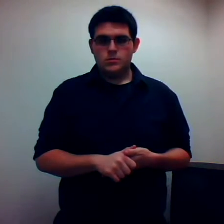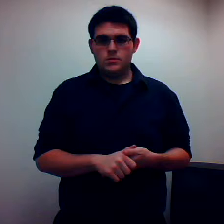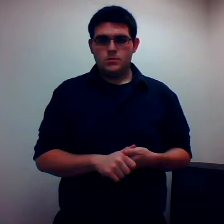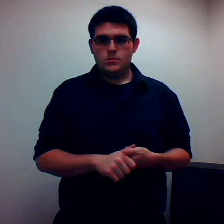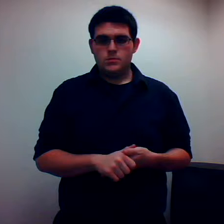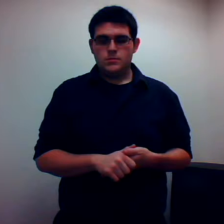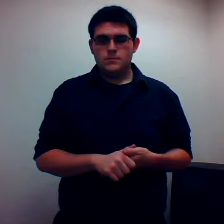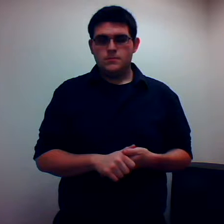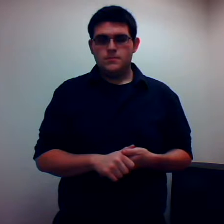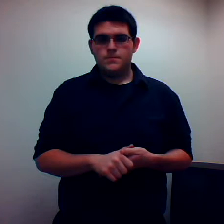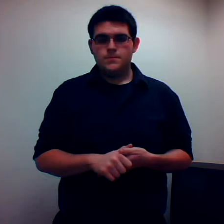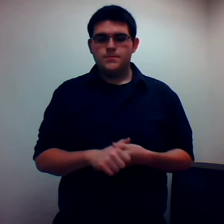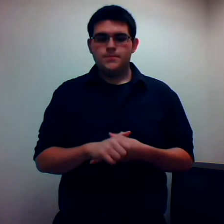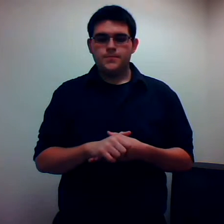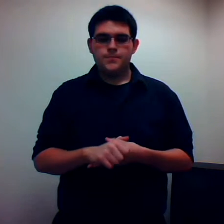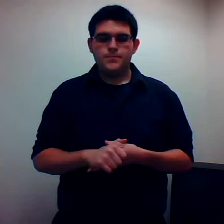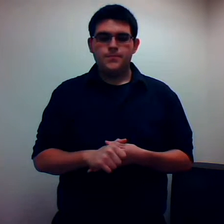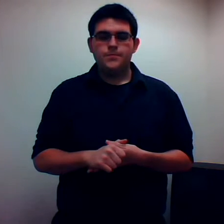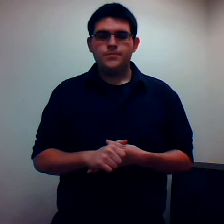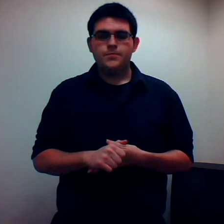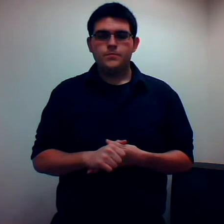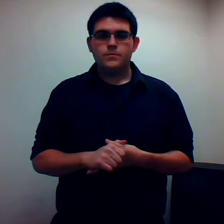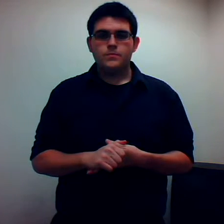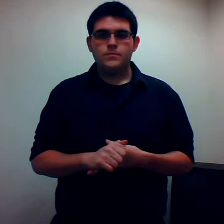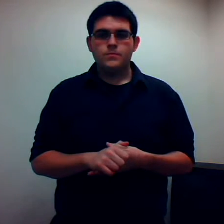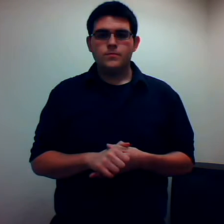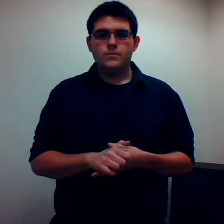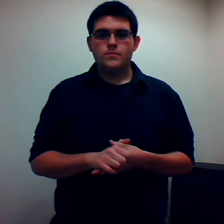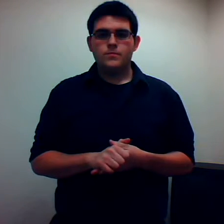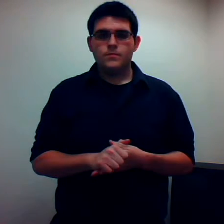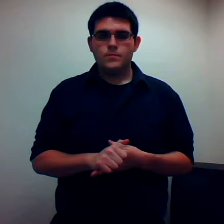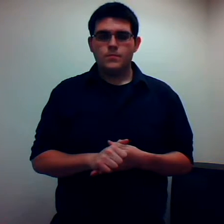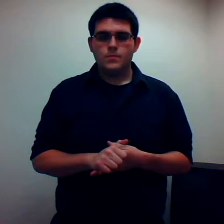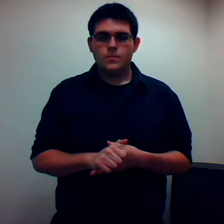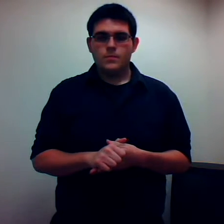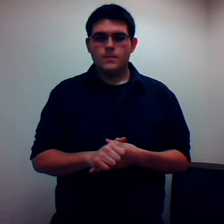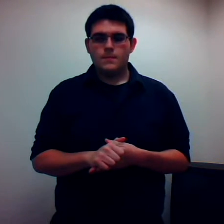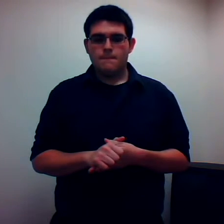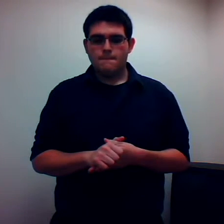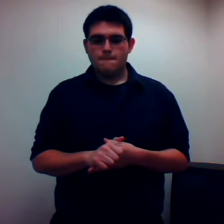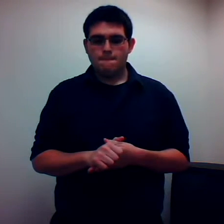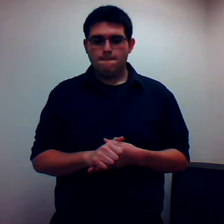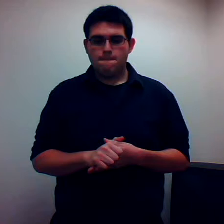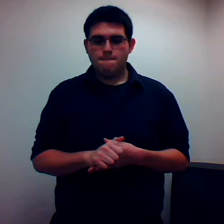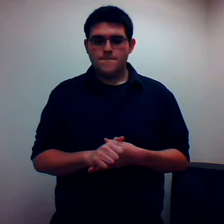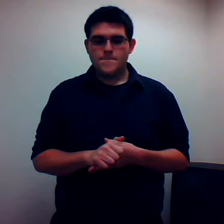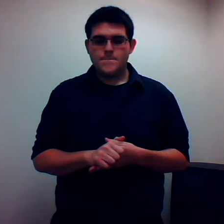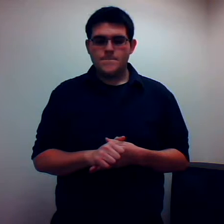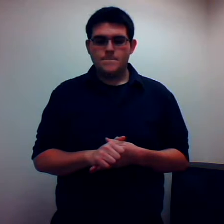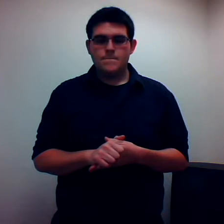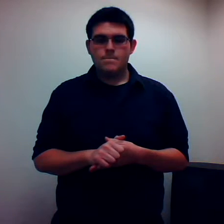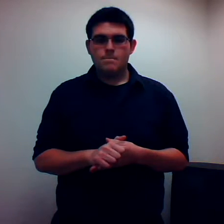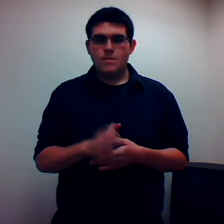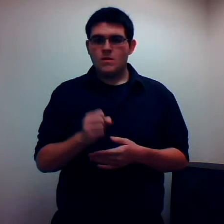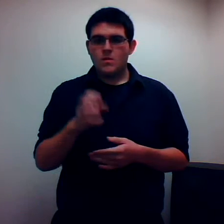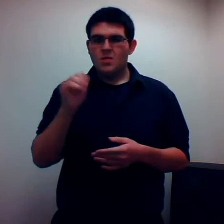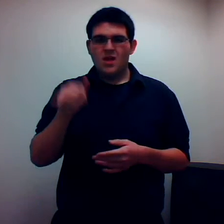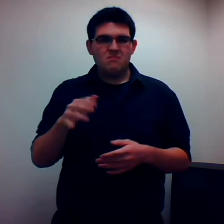then culminated in a short research paper, about a 7 to 10 page research paper. And doing